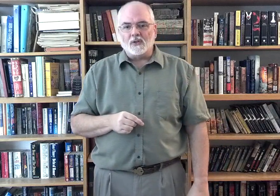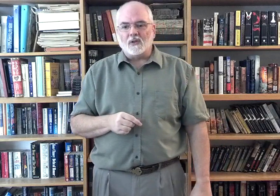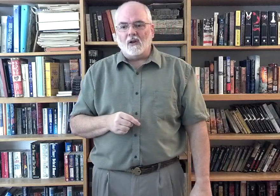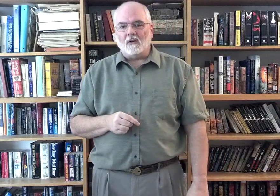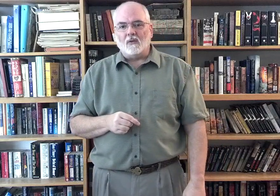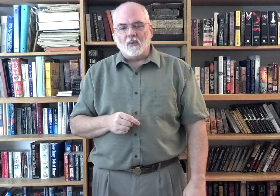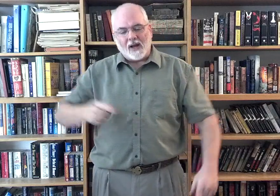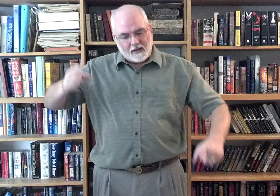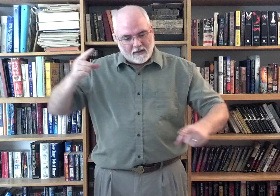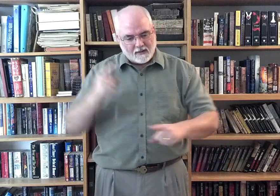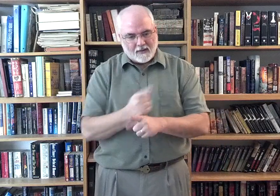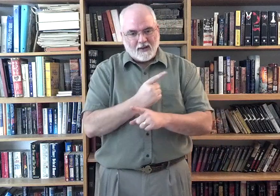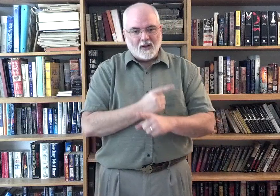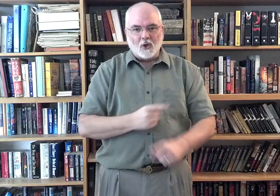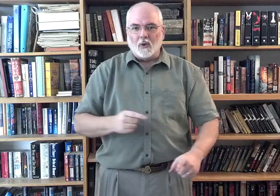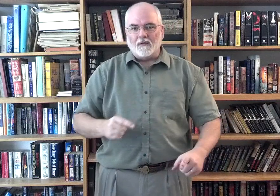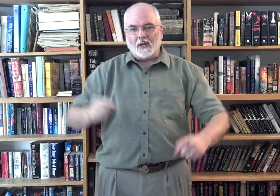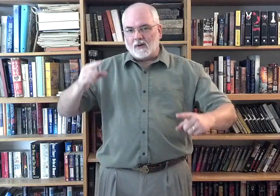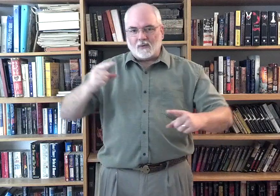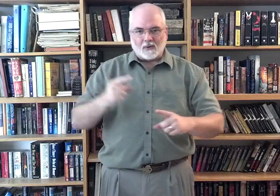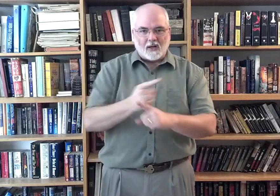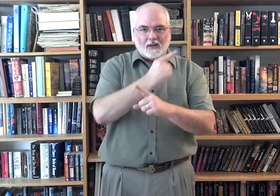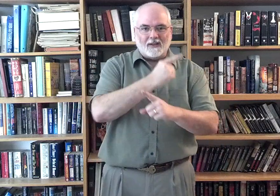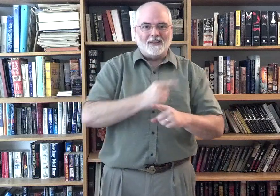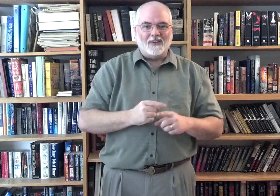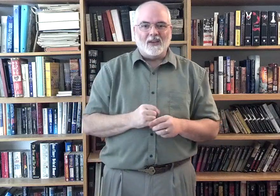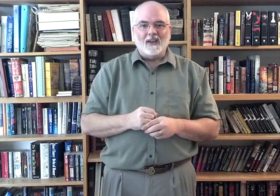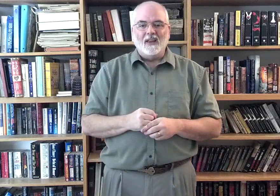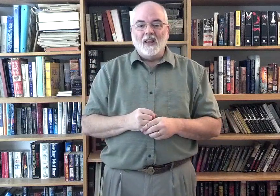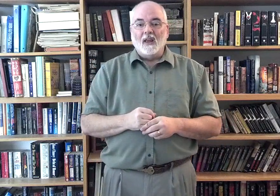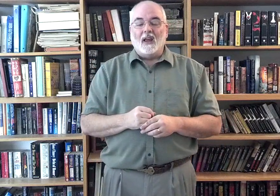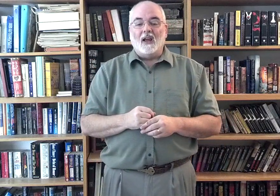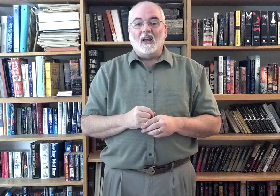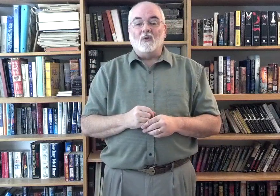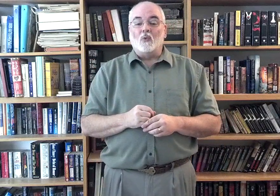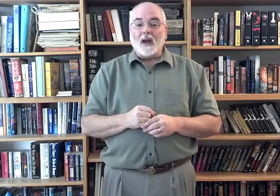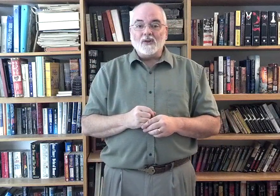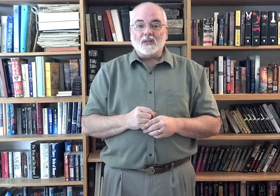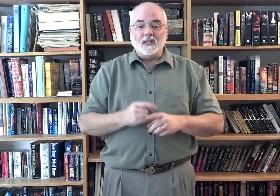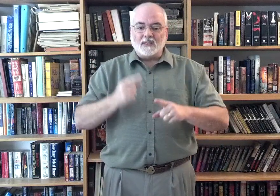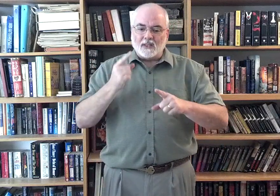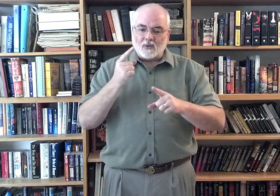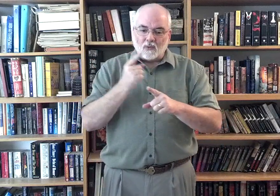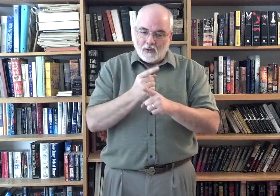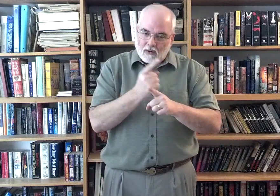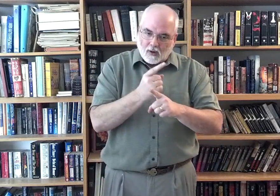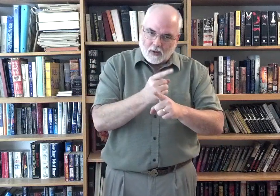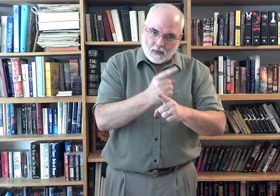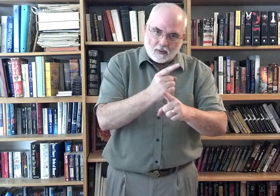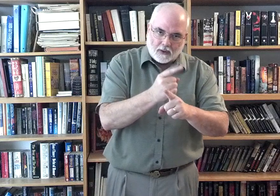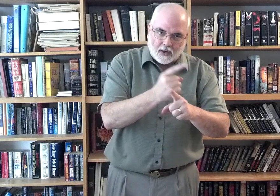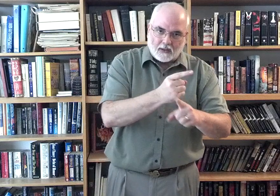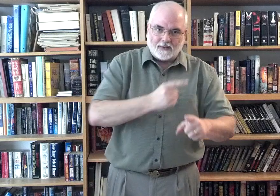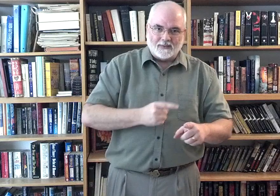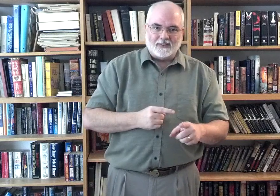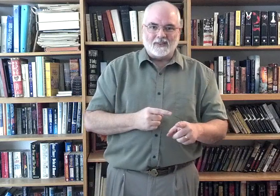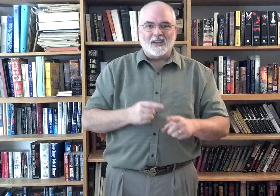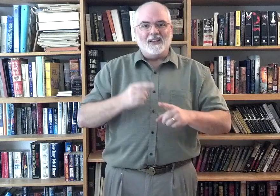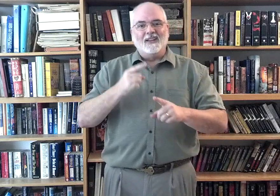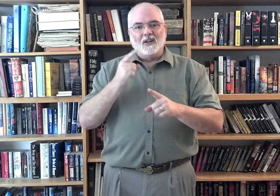song right, you will have done it right. Okay? Righteousness is right, right, right, right, right, right, right. Okay? Right,